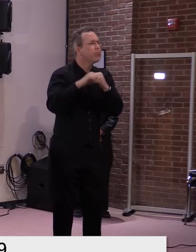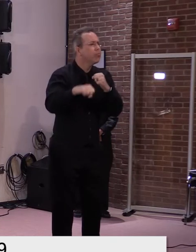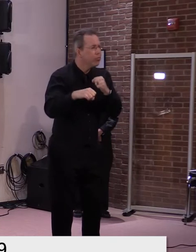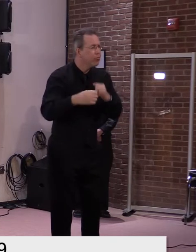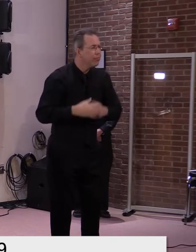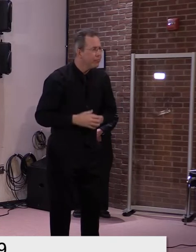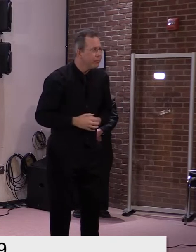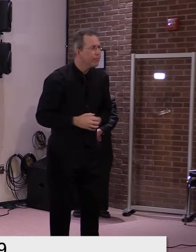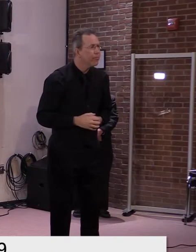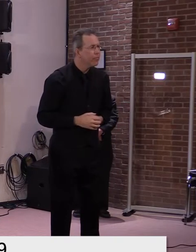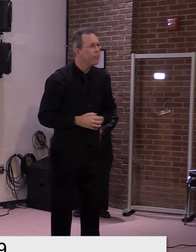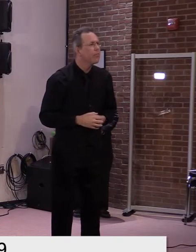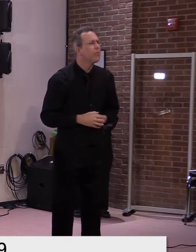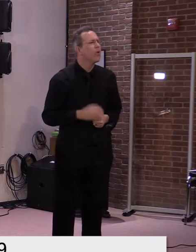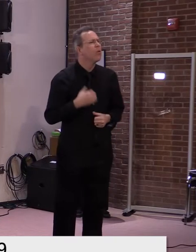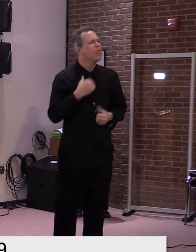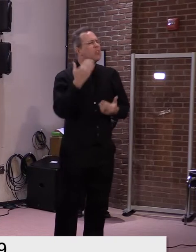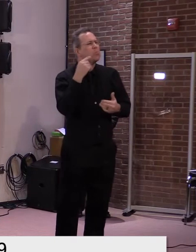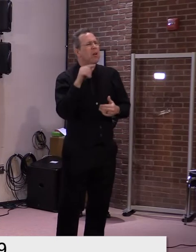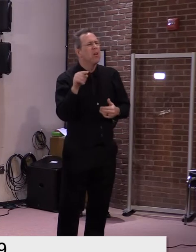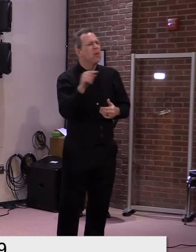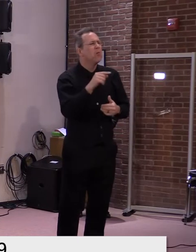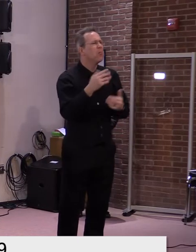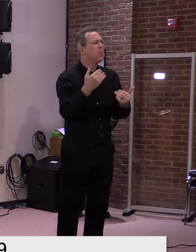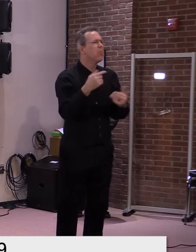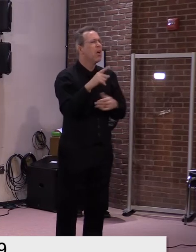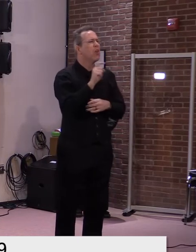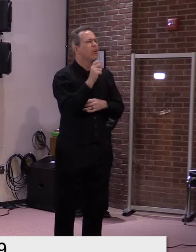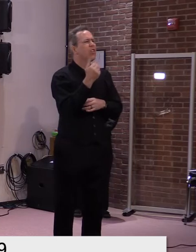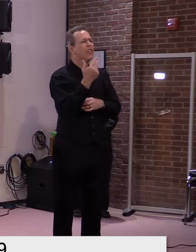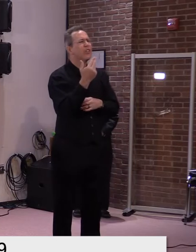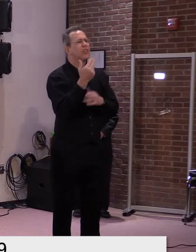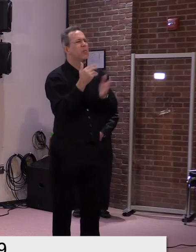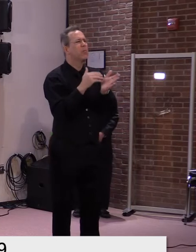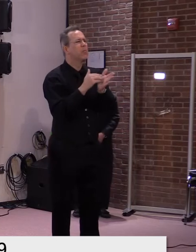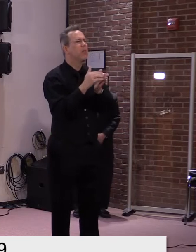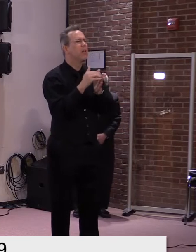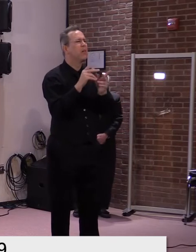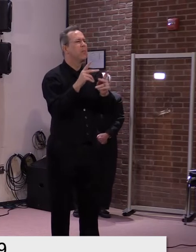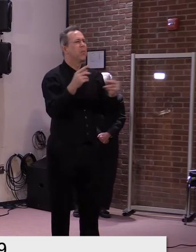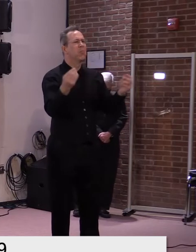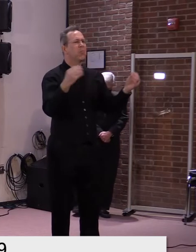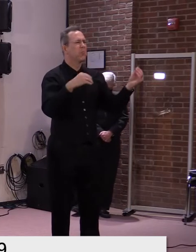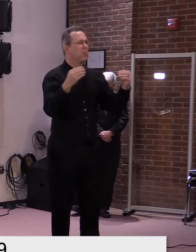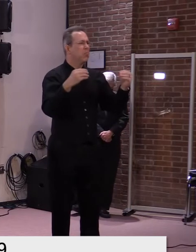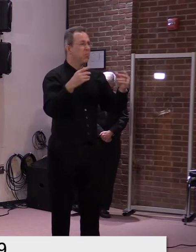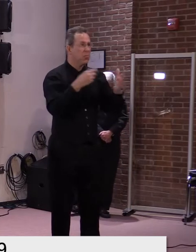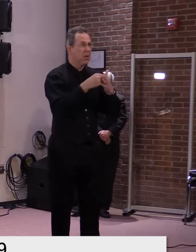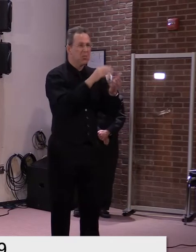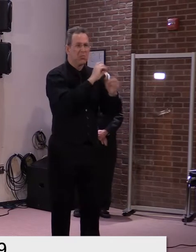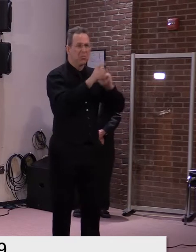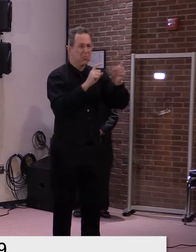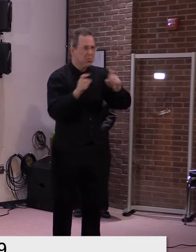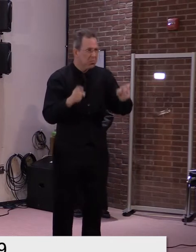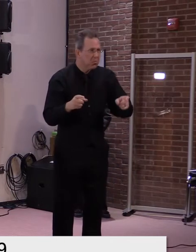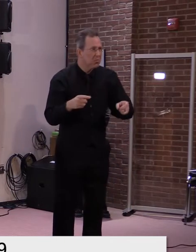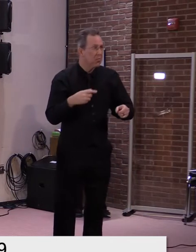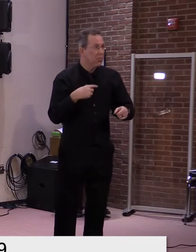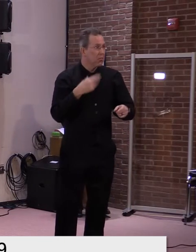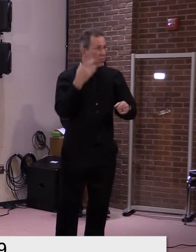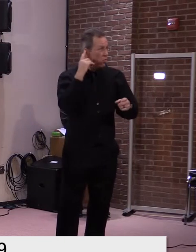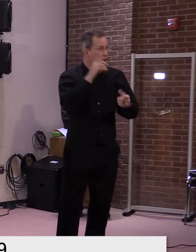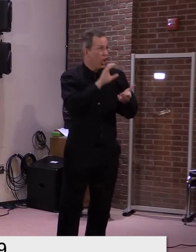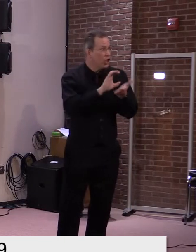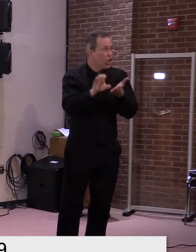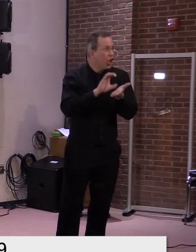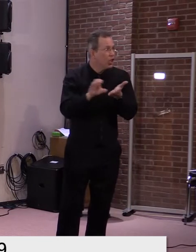but $113 million to be delivered to the state in either one or two pieces. While we